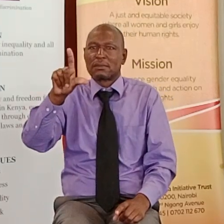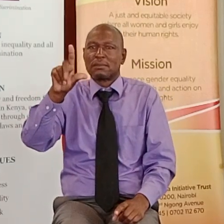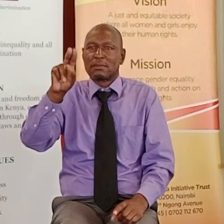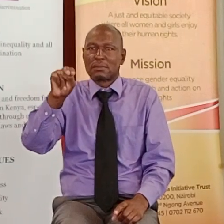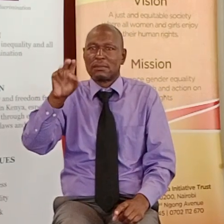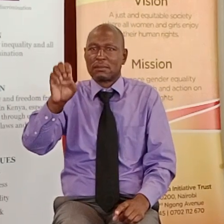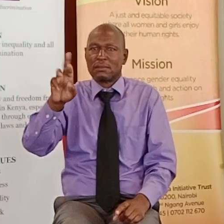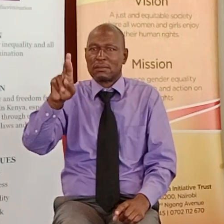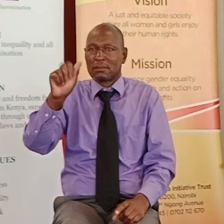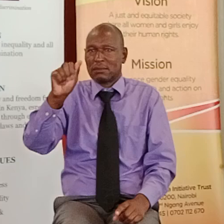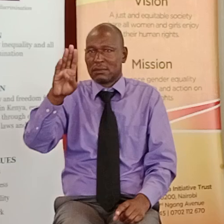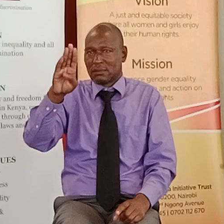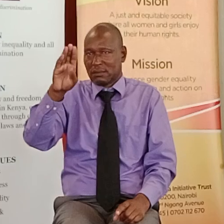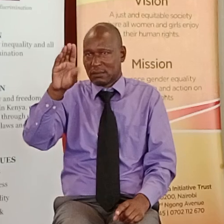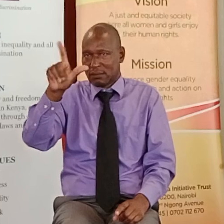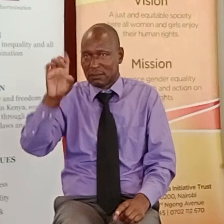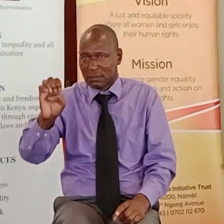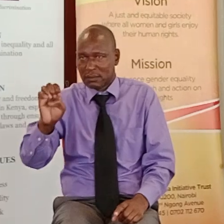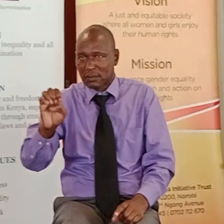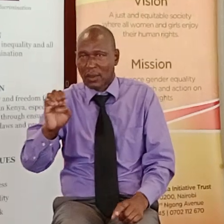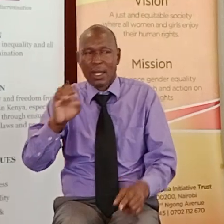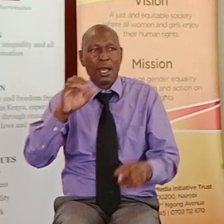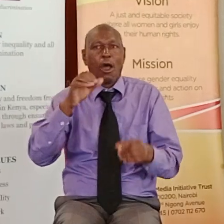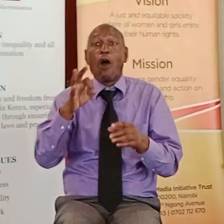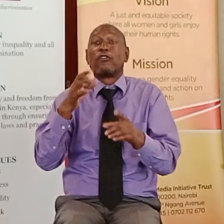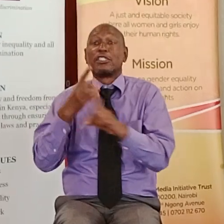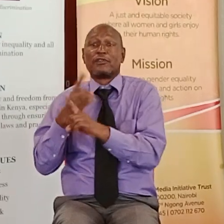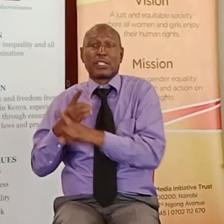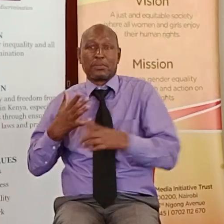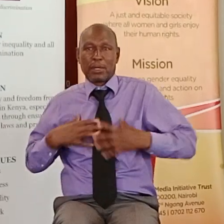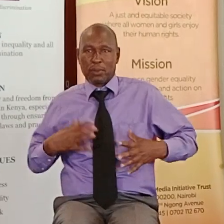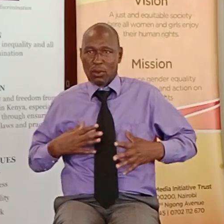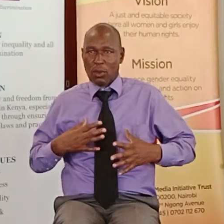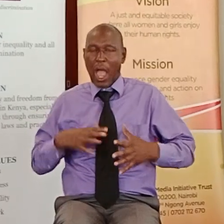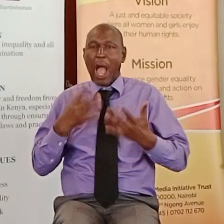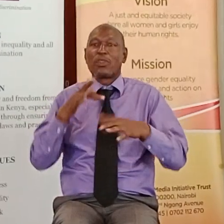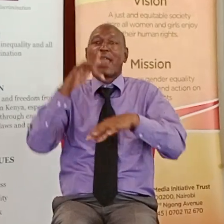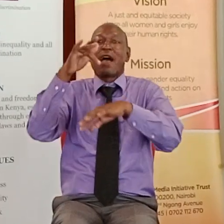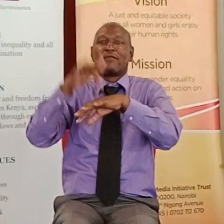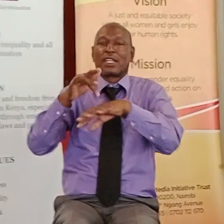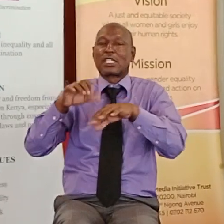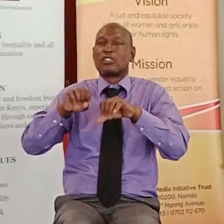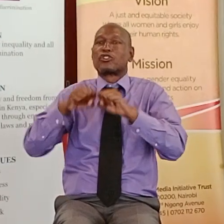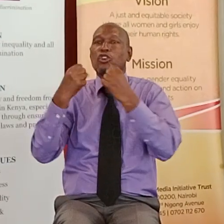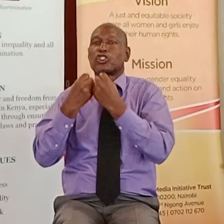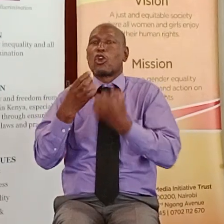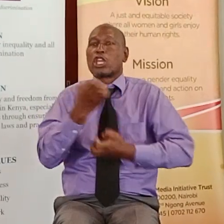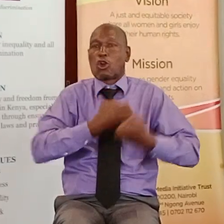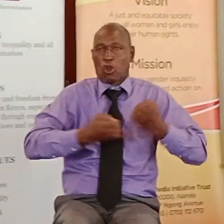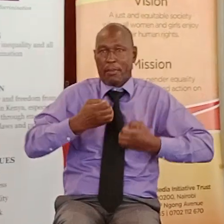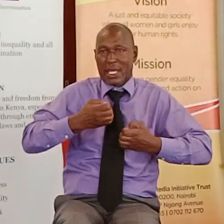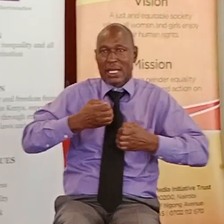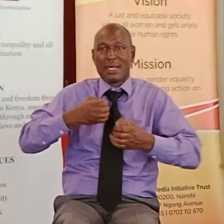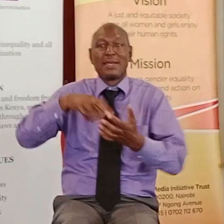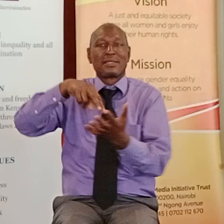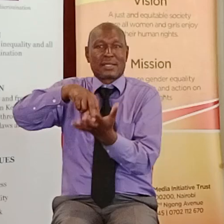we encounter irrespective of our socioeconomic standing. So, and then allow me also to mention that last